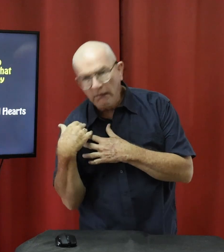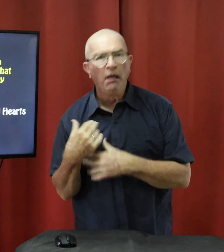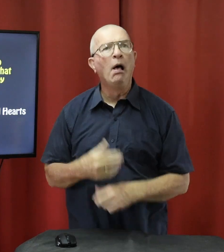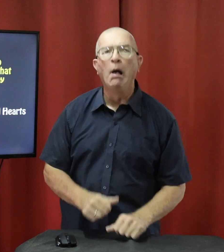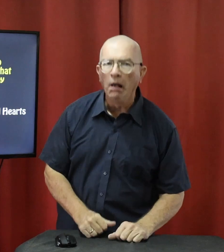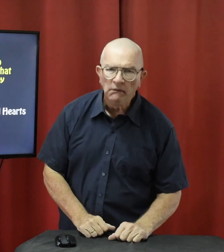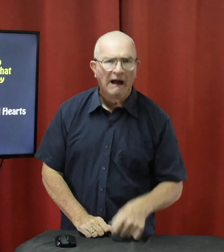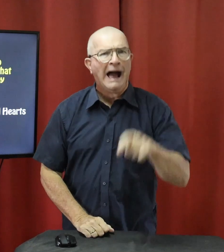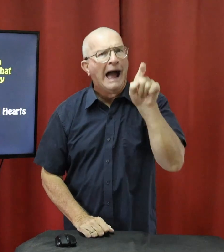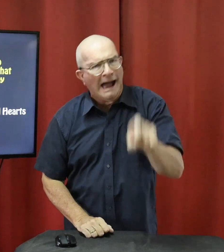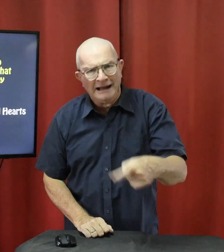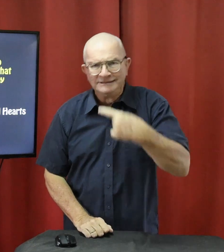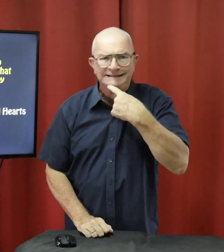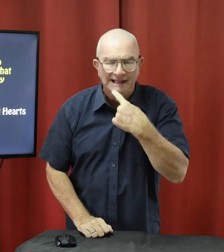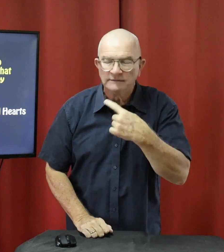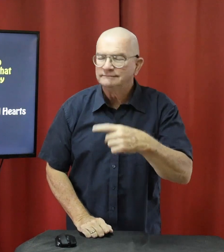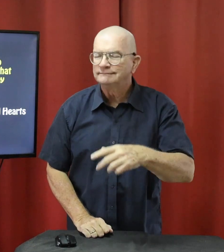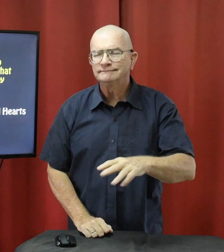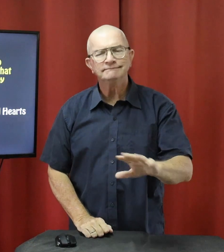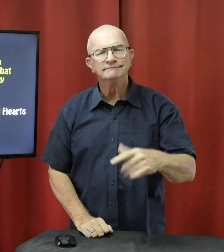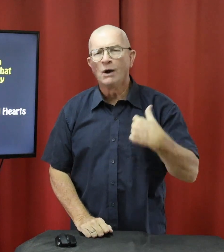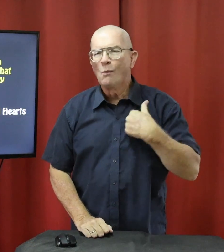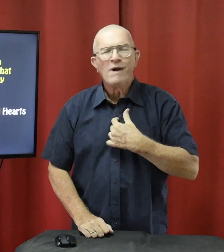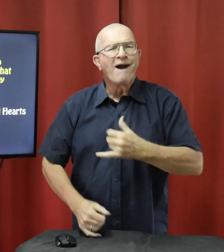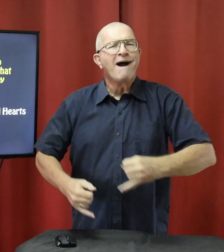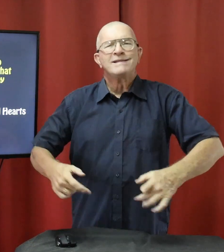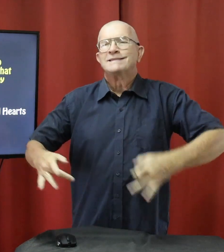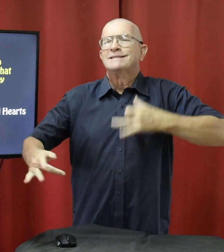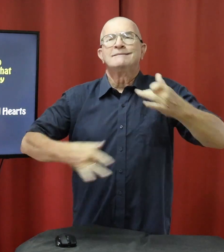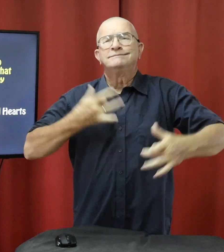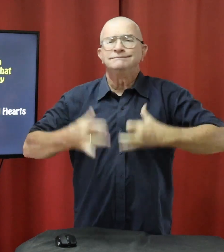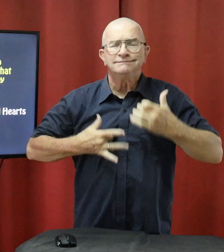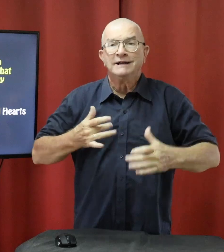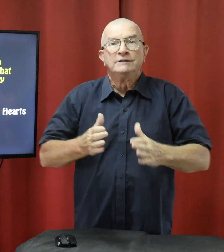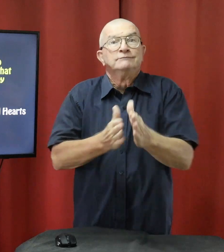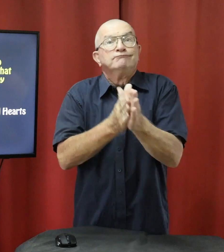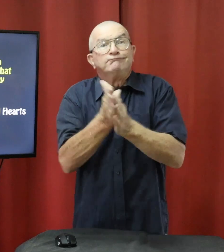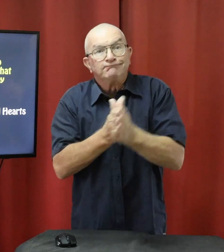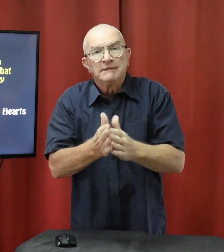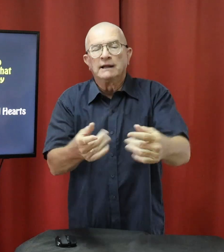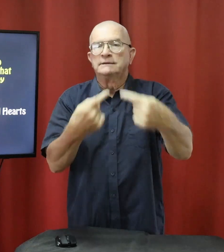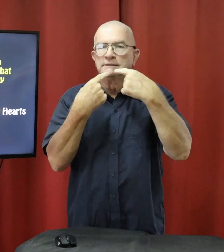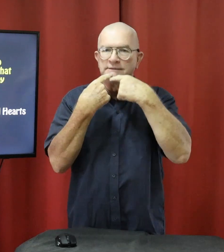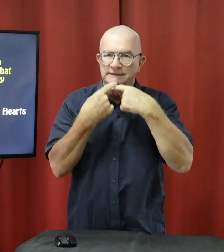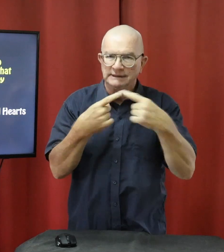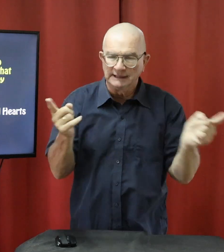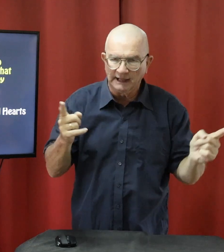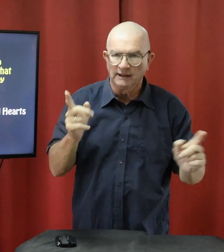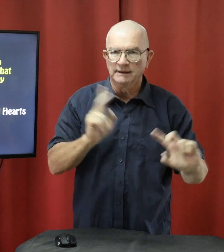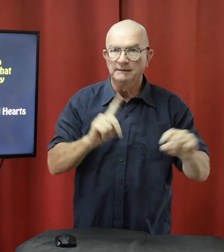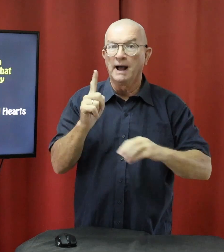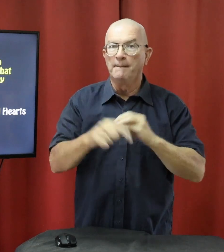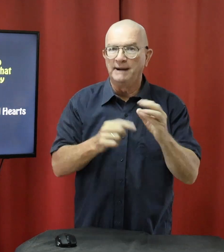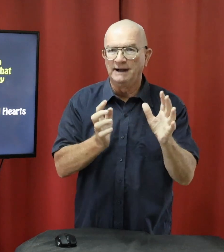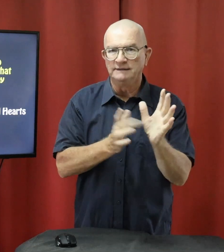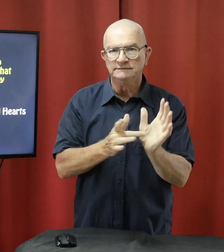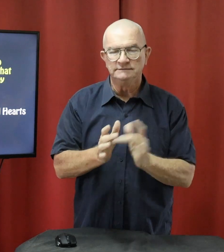It's not a burden. Oh, I have to say something. No, I'm thrilled, eager to tell people